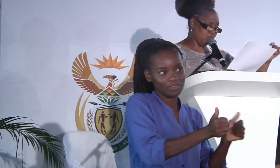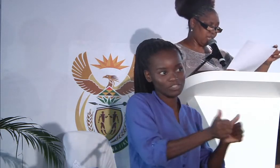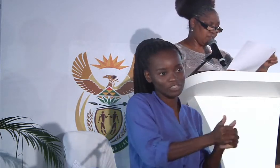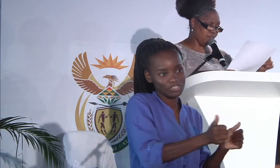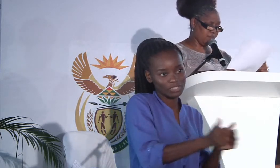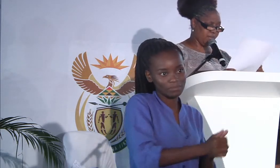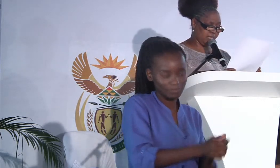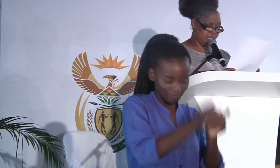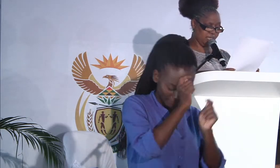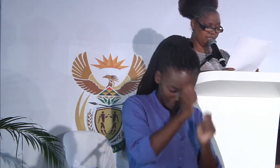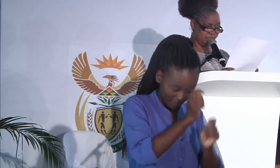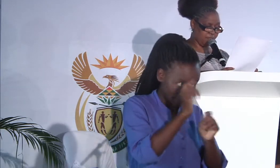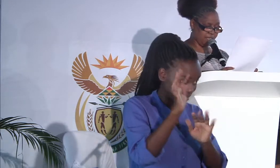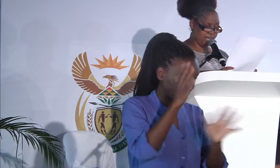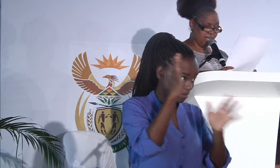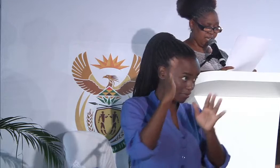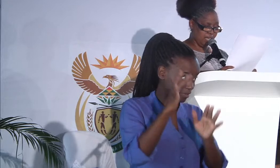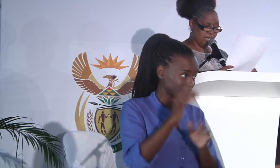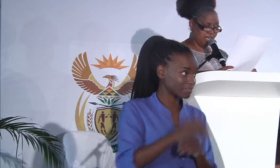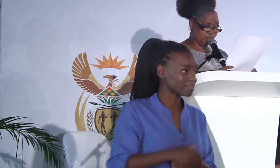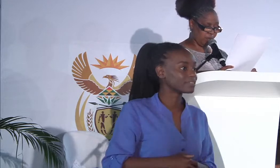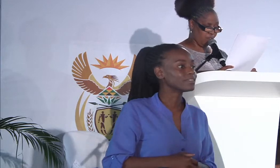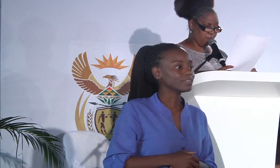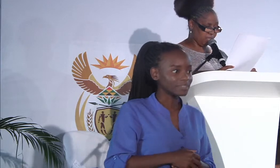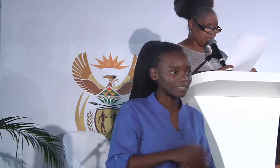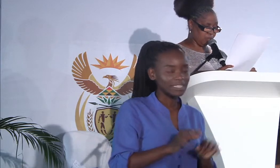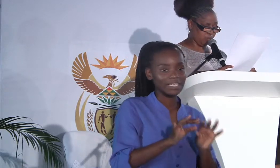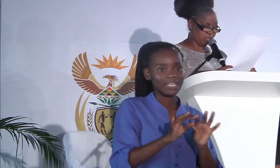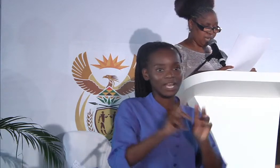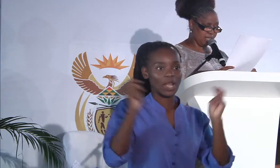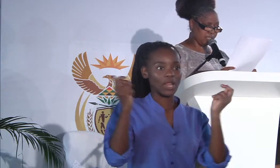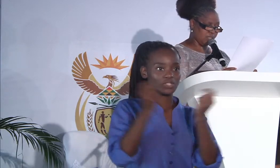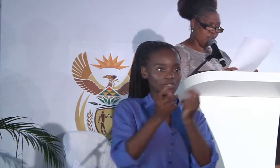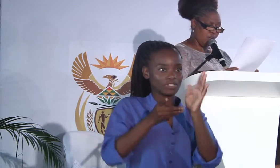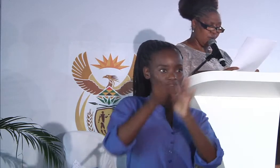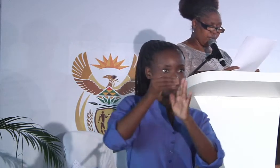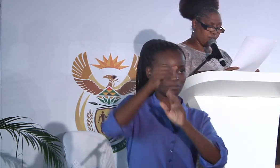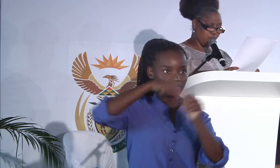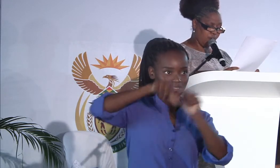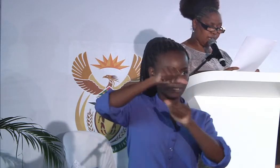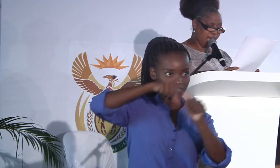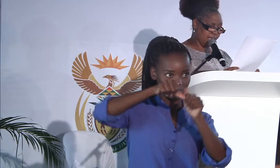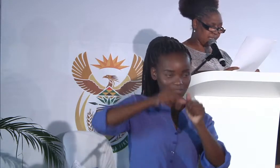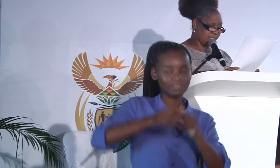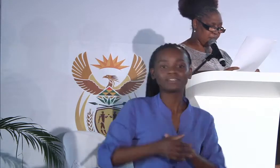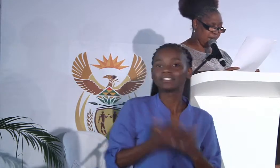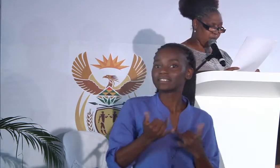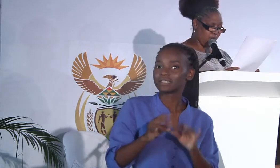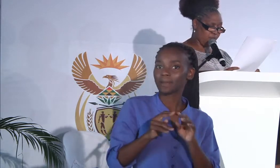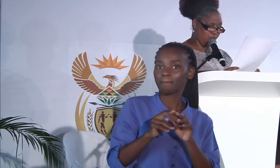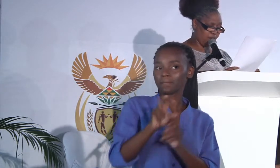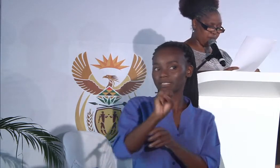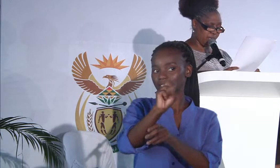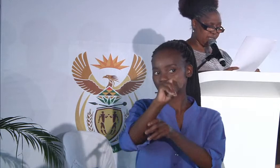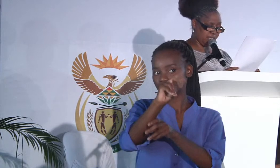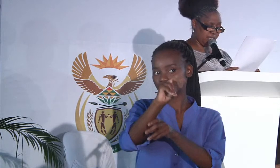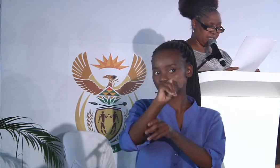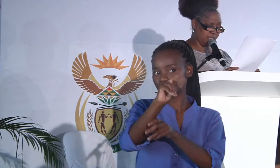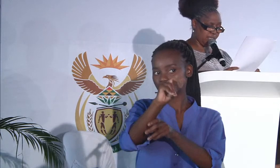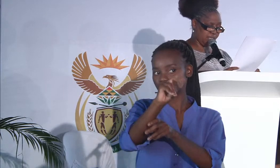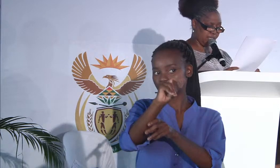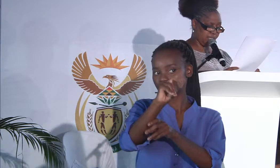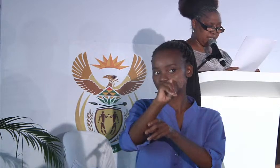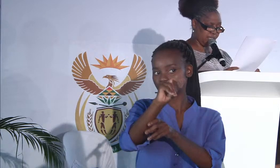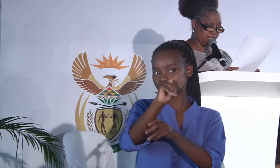Social Development and the South African Network of Persons Who Use Drugs, we recognize the power of collaboration